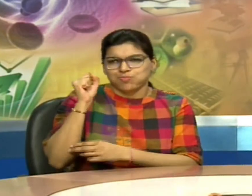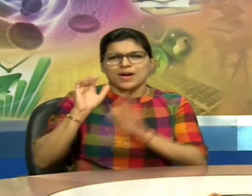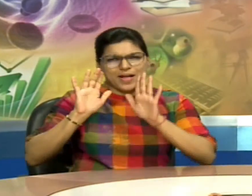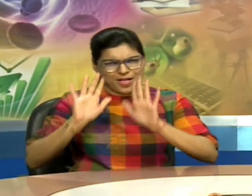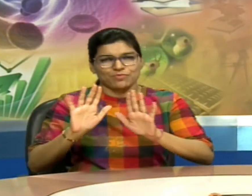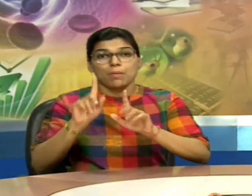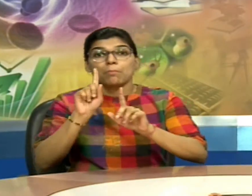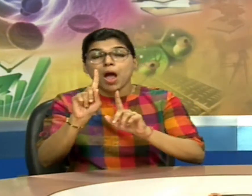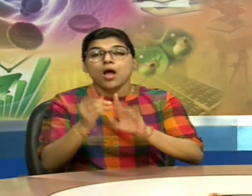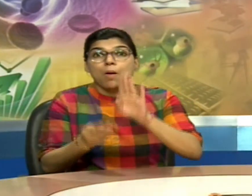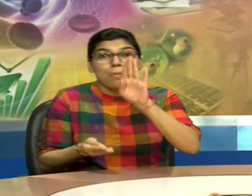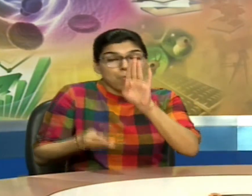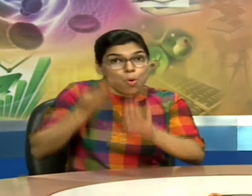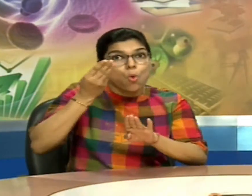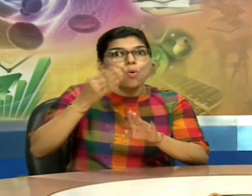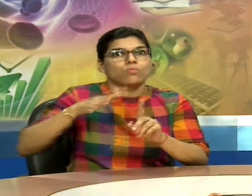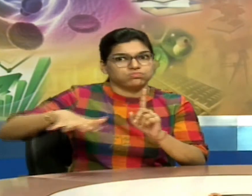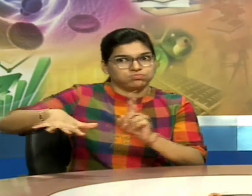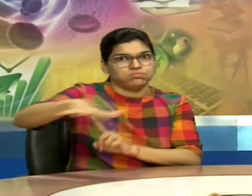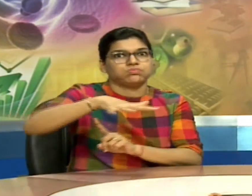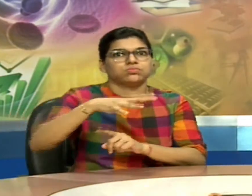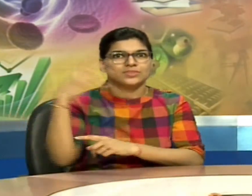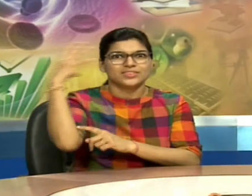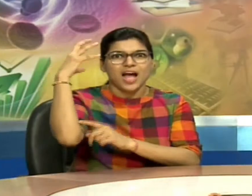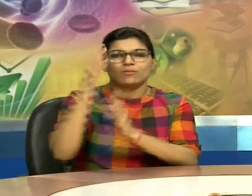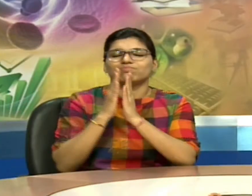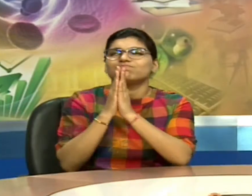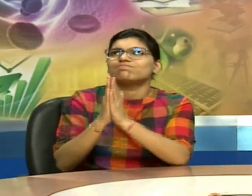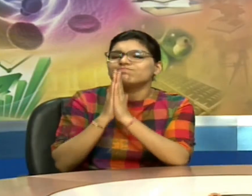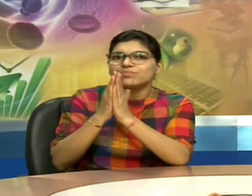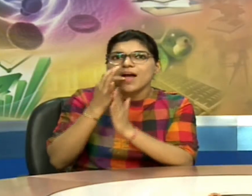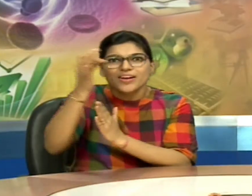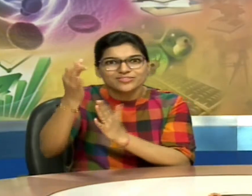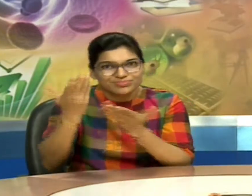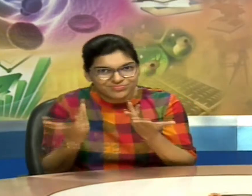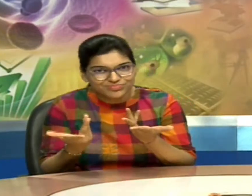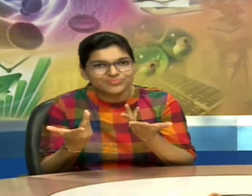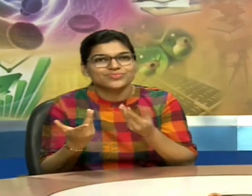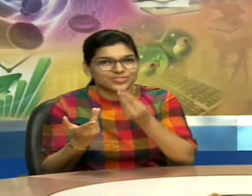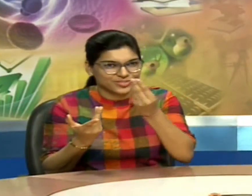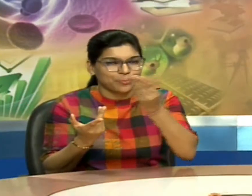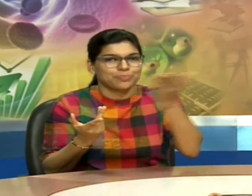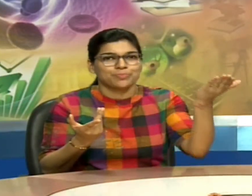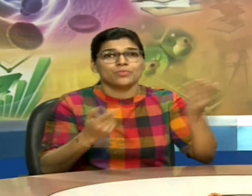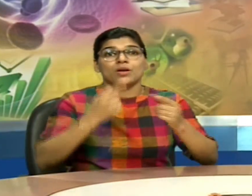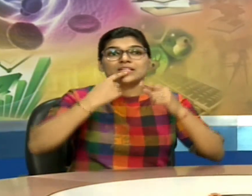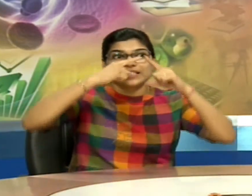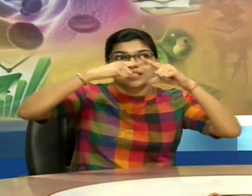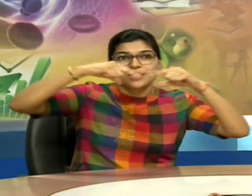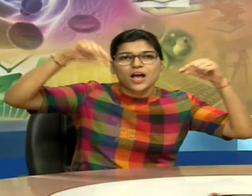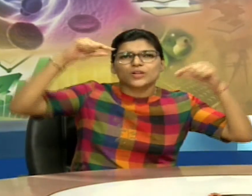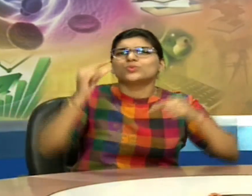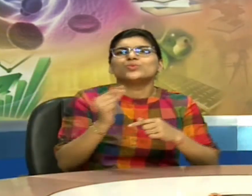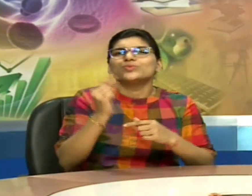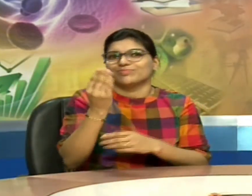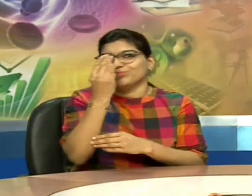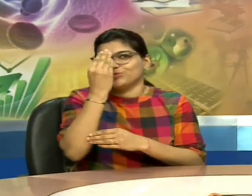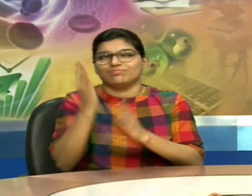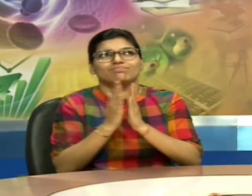Like we all know that there were Krishna and Shiva. We also used to pray to them, but along with them